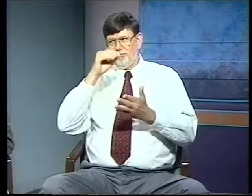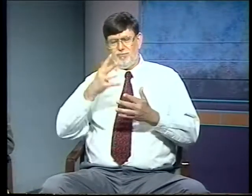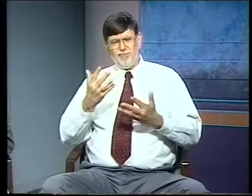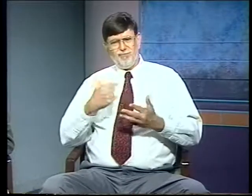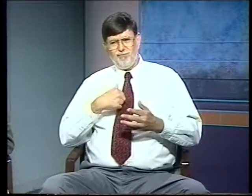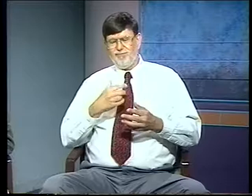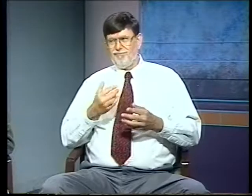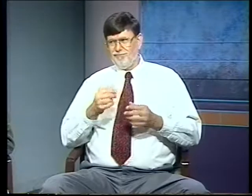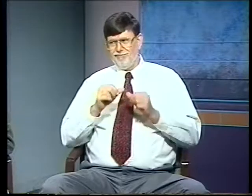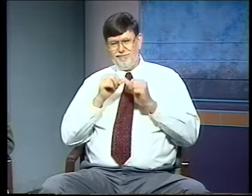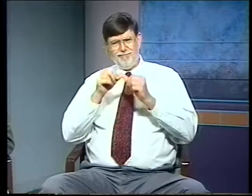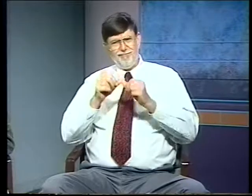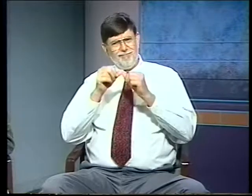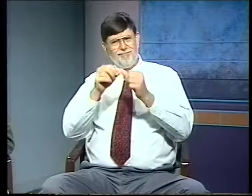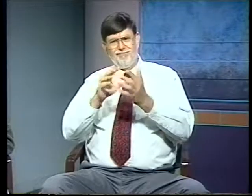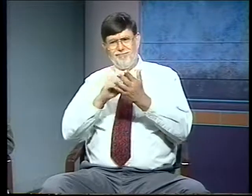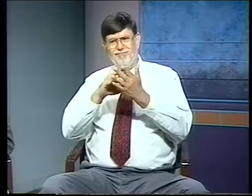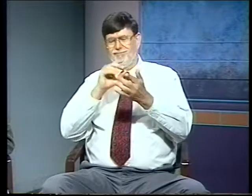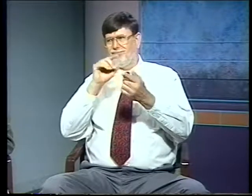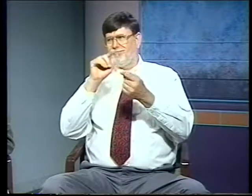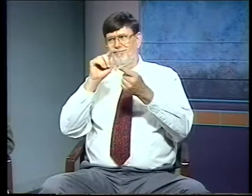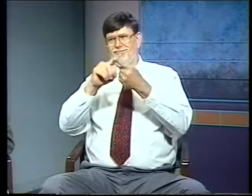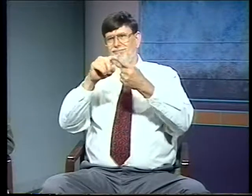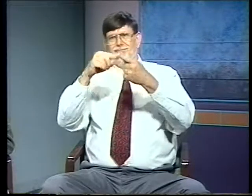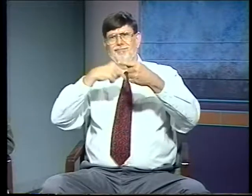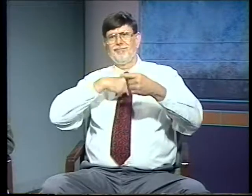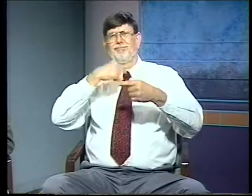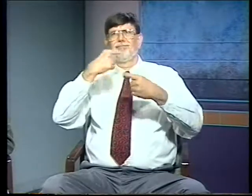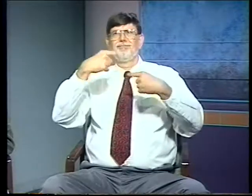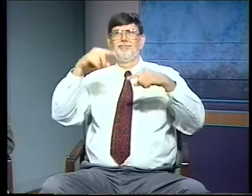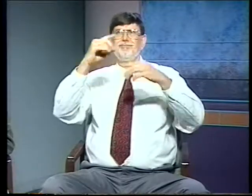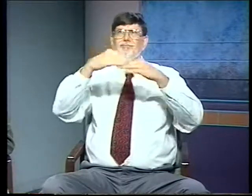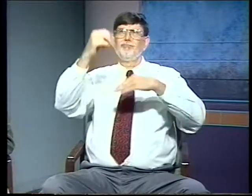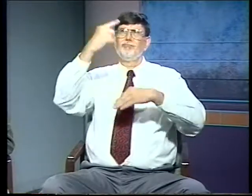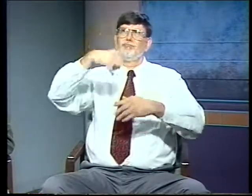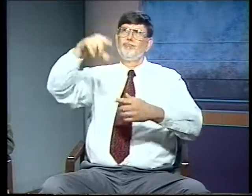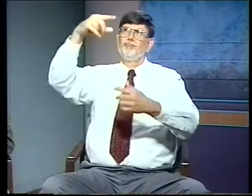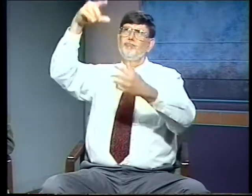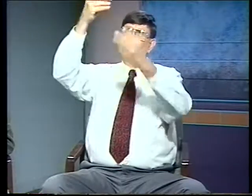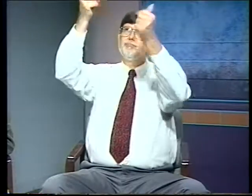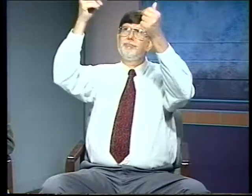you know, even at my age, it's never too late to catch up and to learn